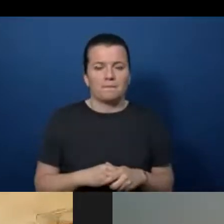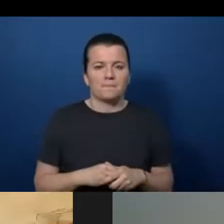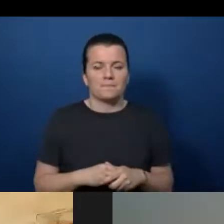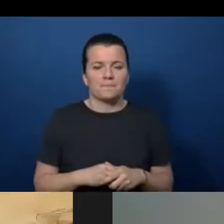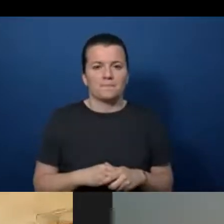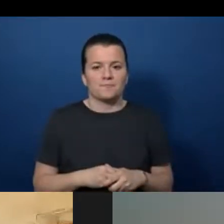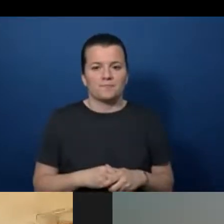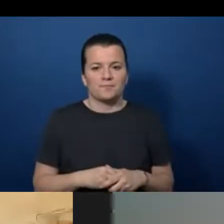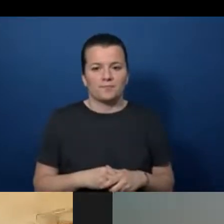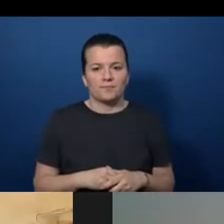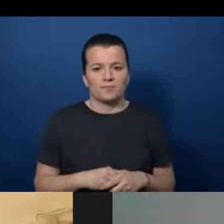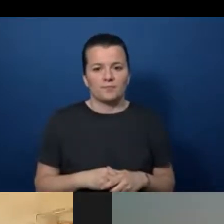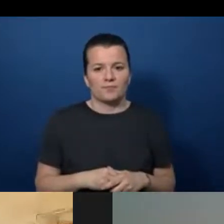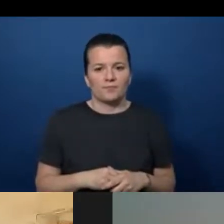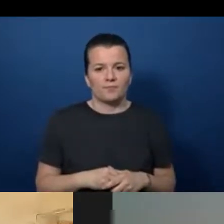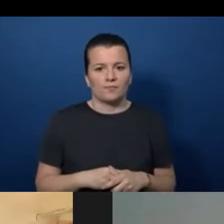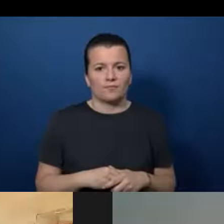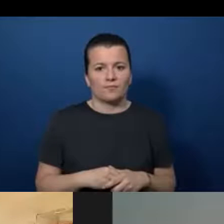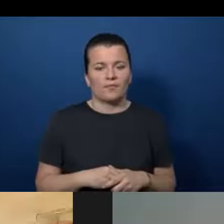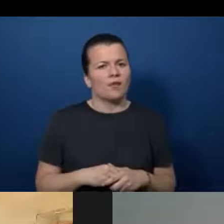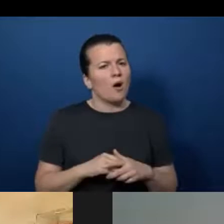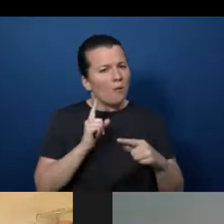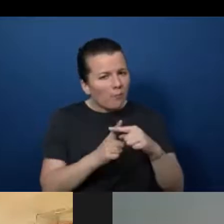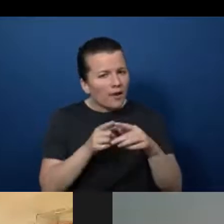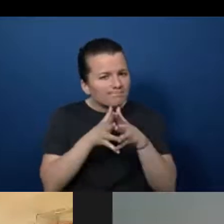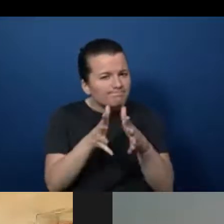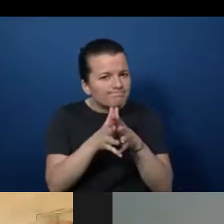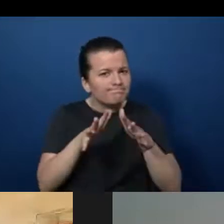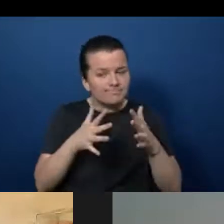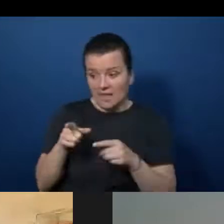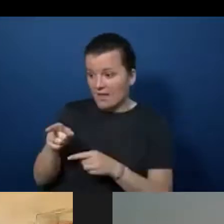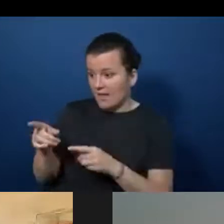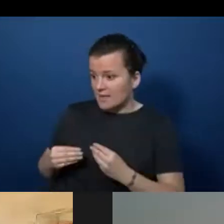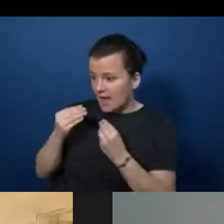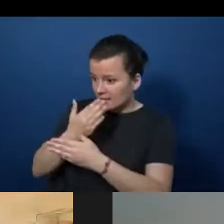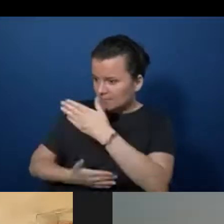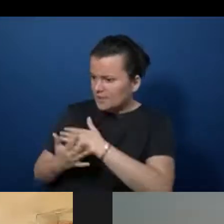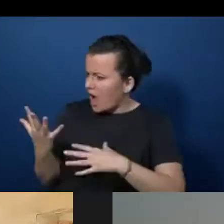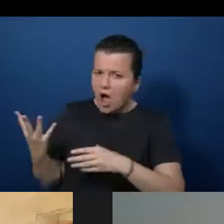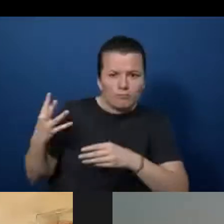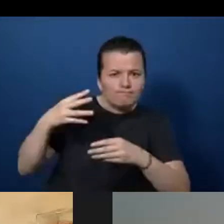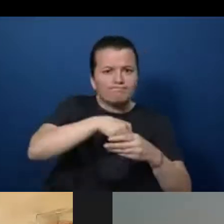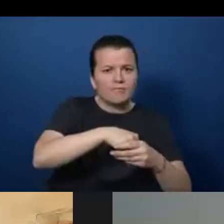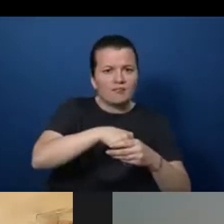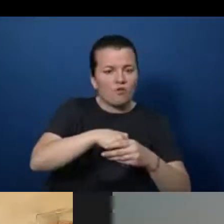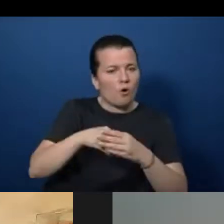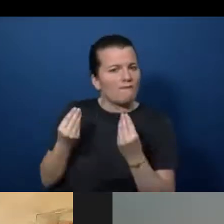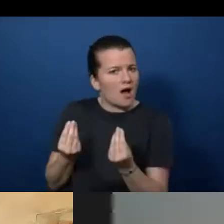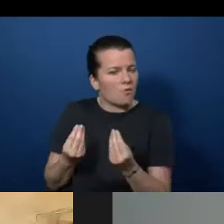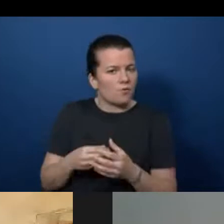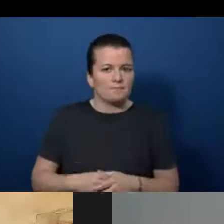specific in terms of how young people with disabilities were involved at the different stages of their